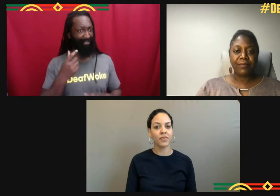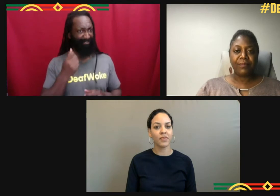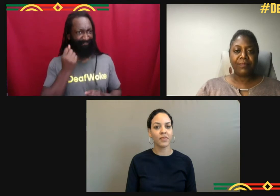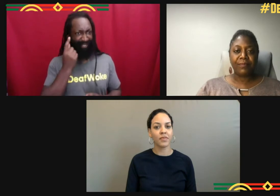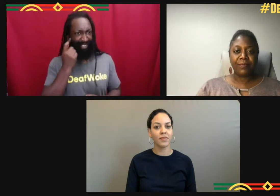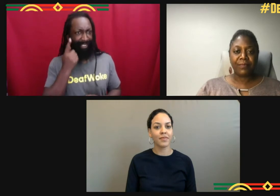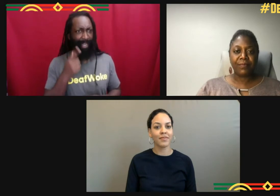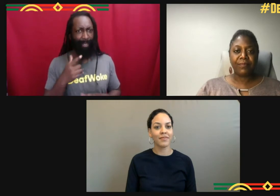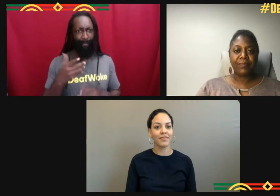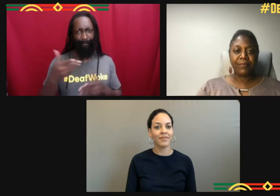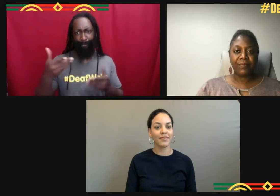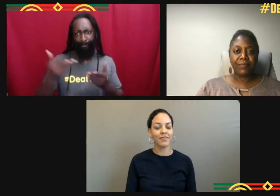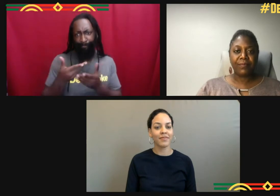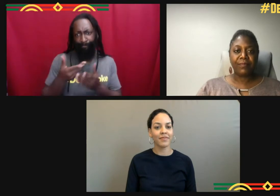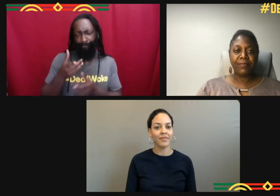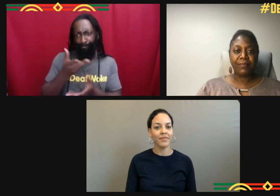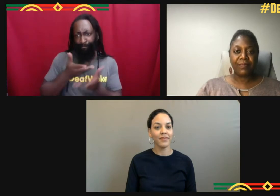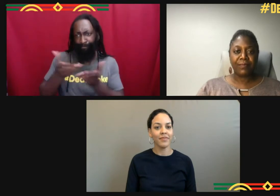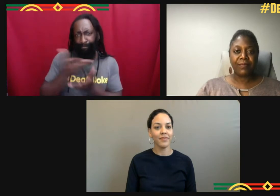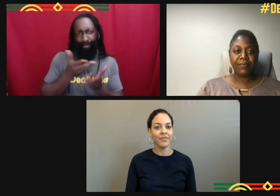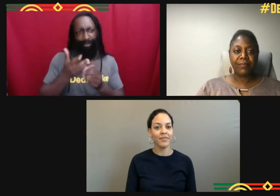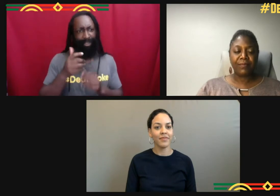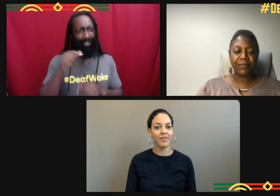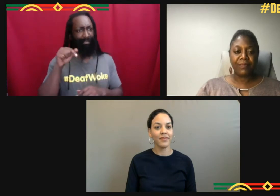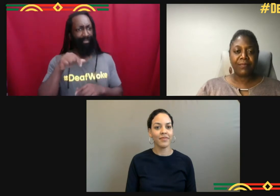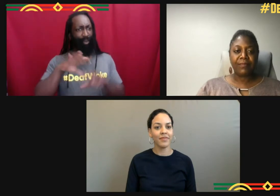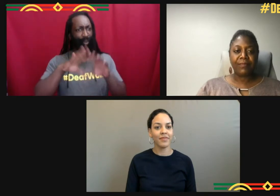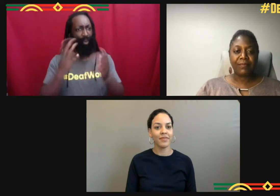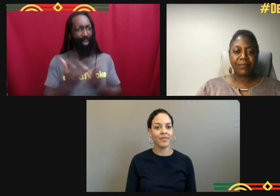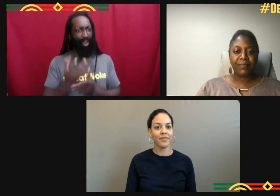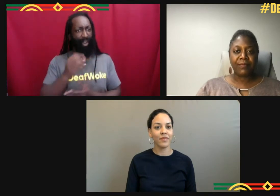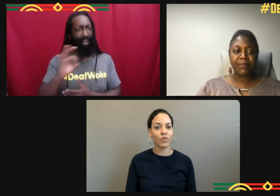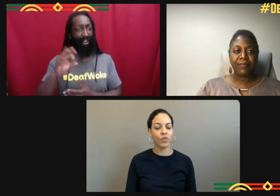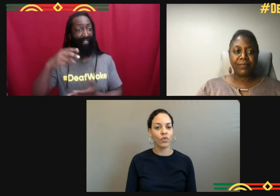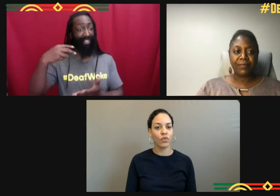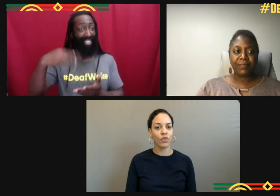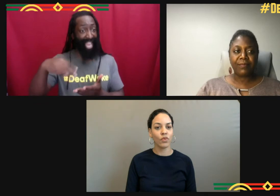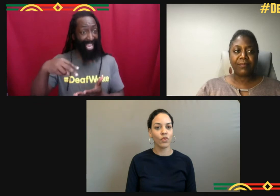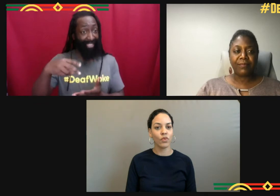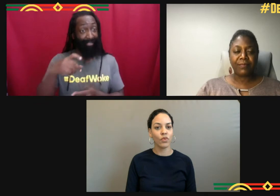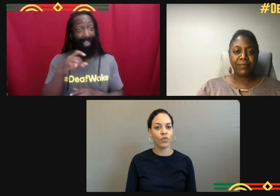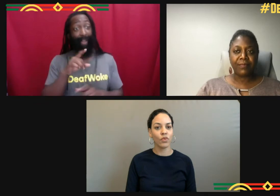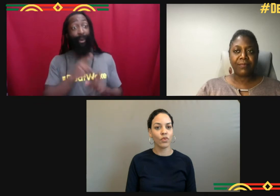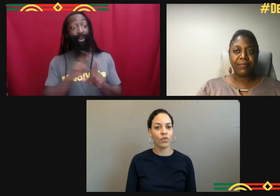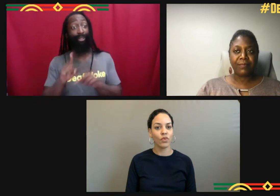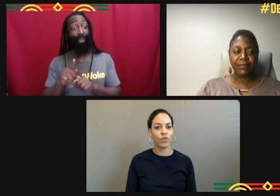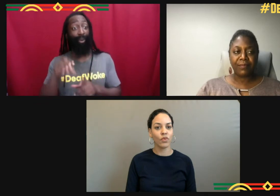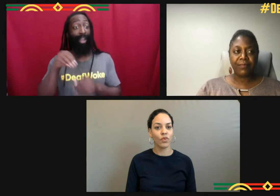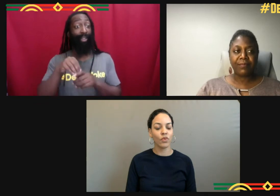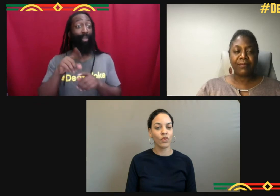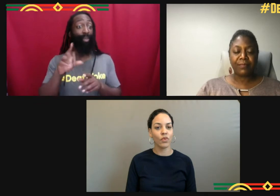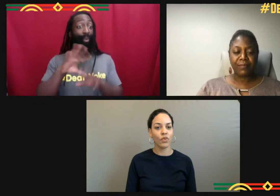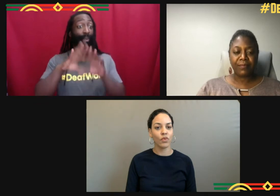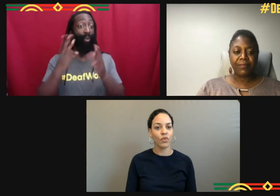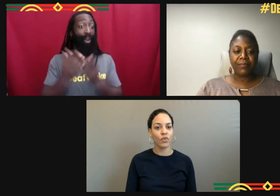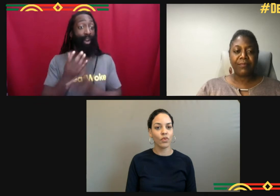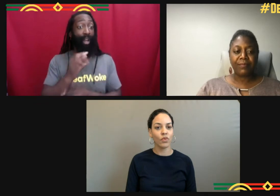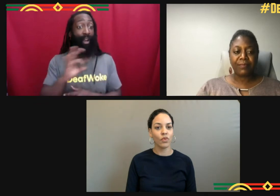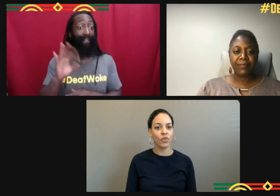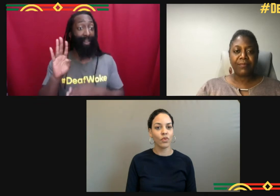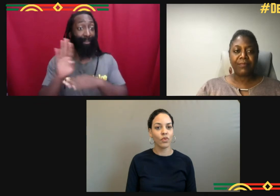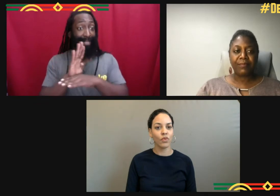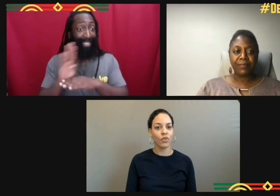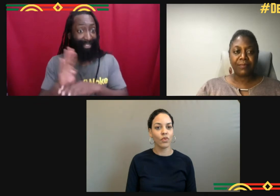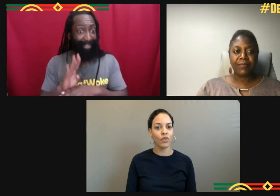individuals. We have ways to understanding, empathizing, communicating with the world, communicating through